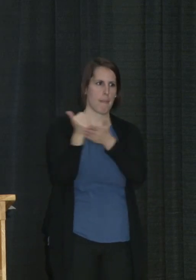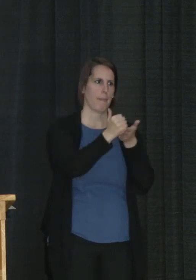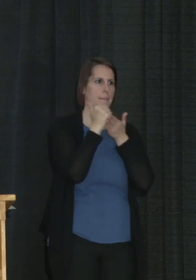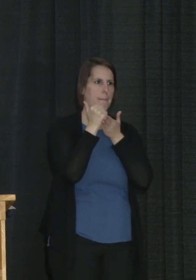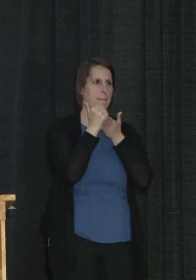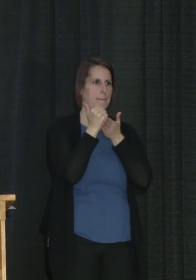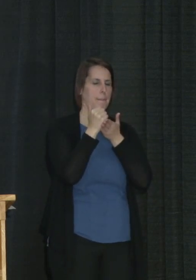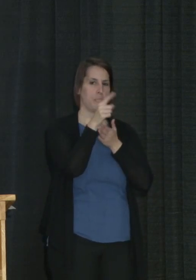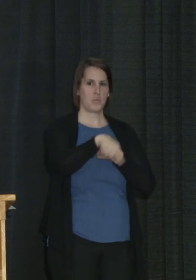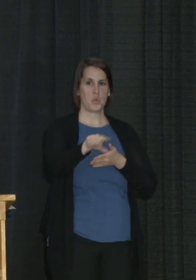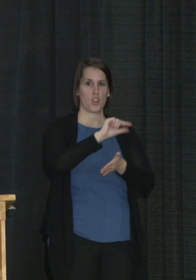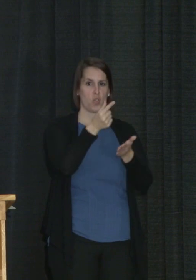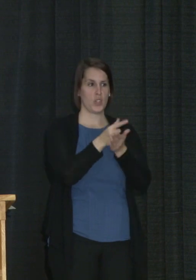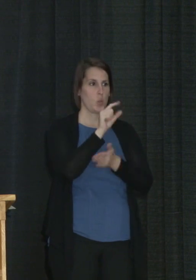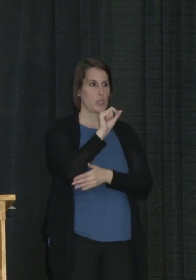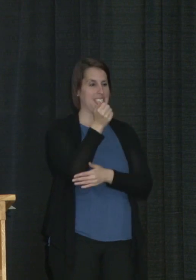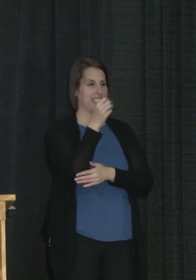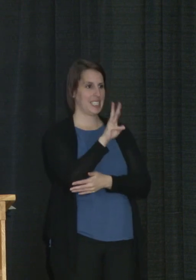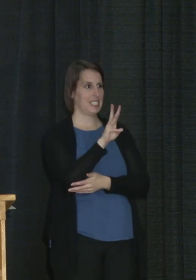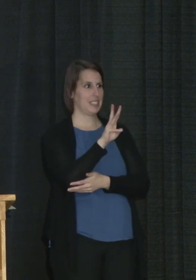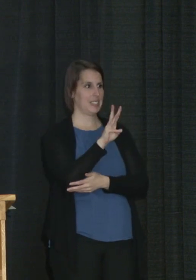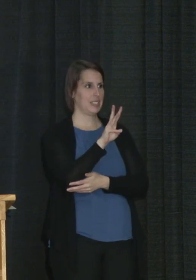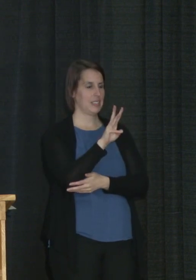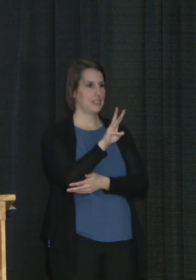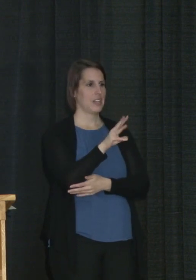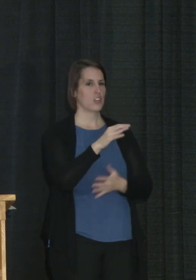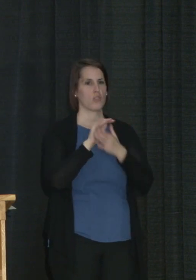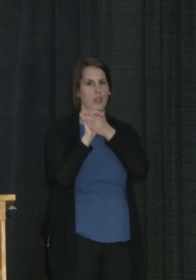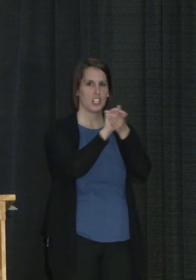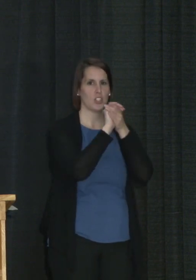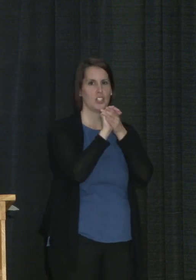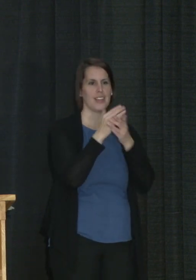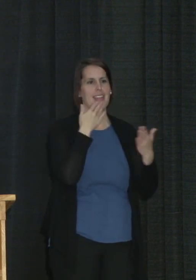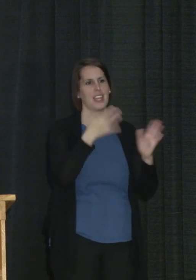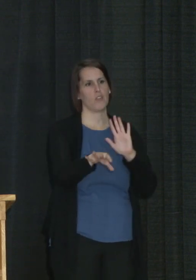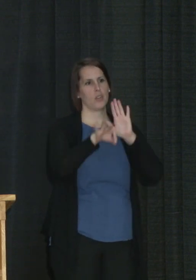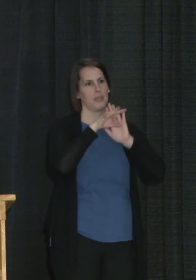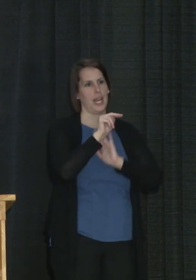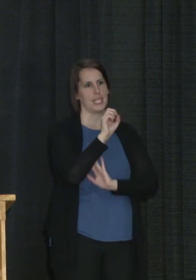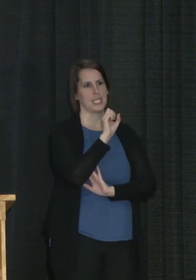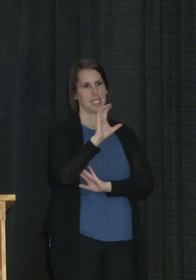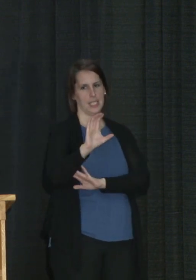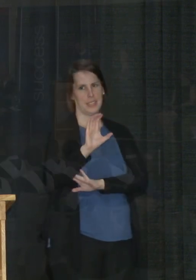Congratulations to the graduates of 2016, and thank you for choosing NSCC.